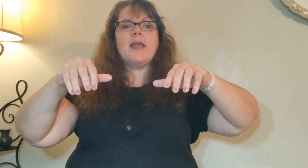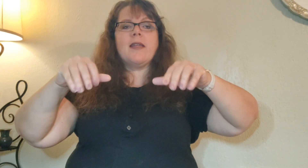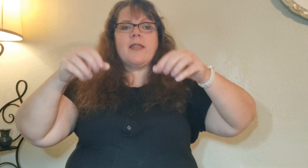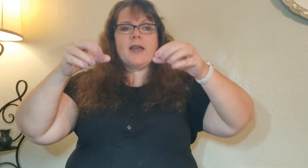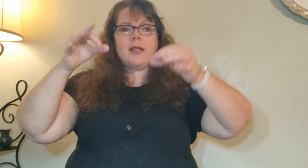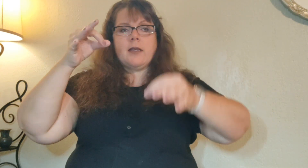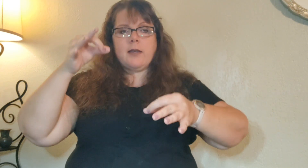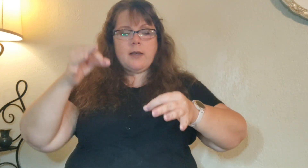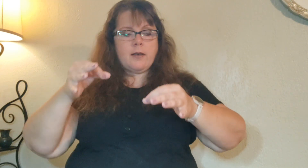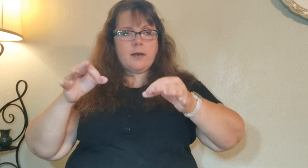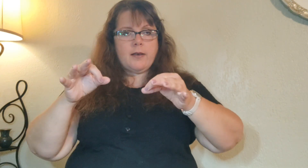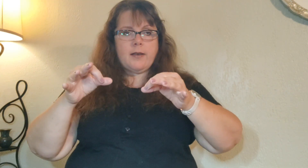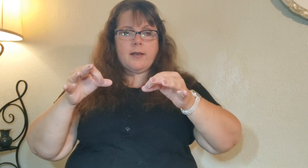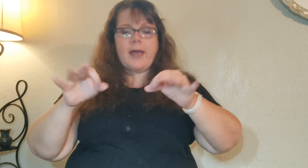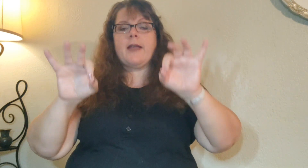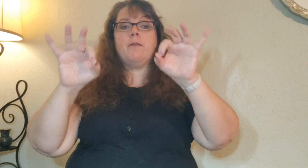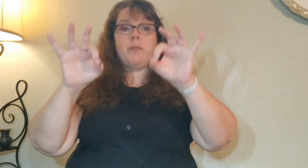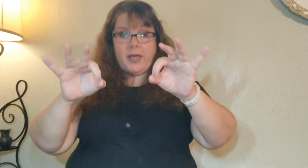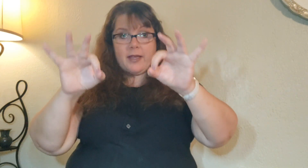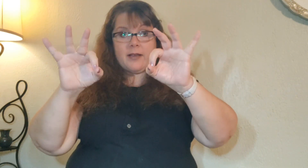and then like big